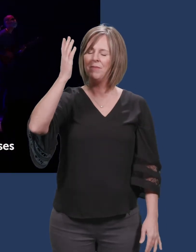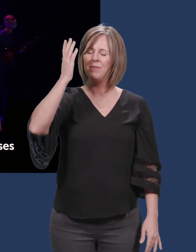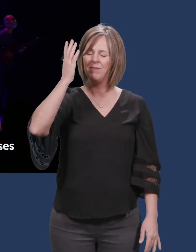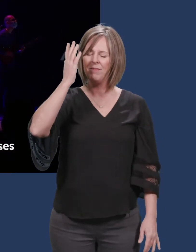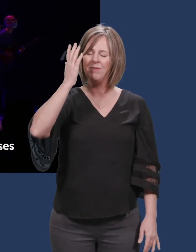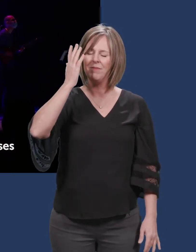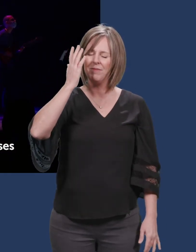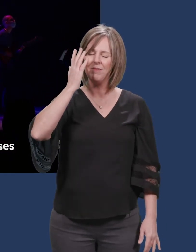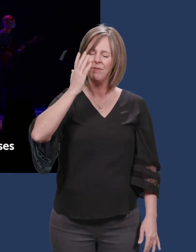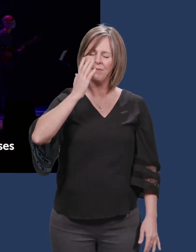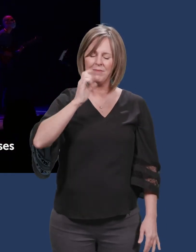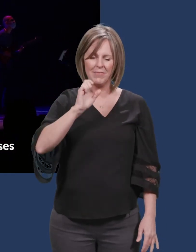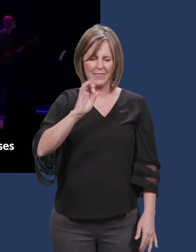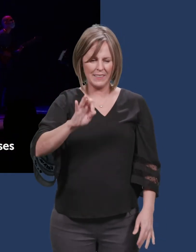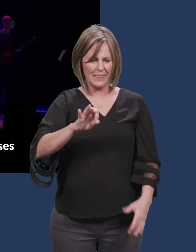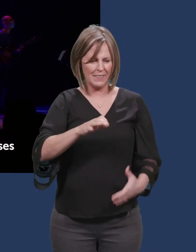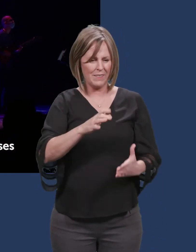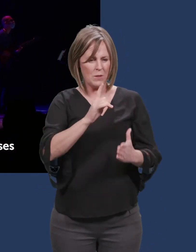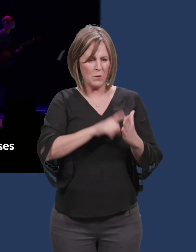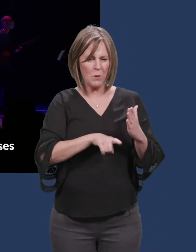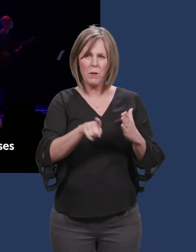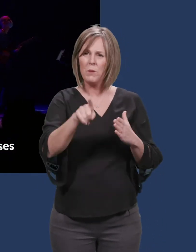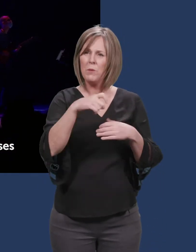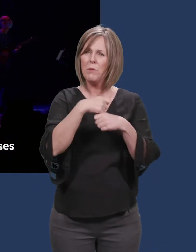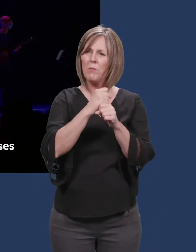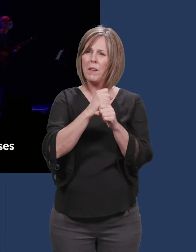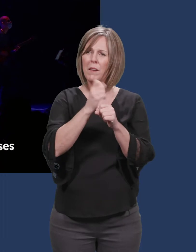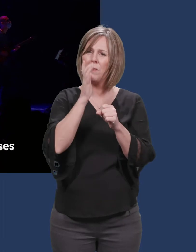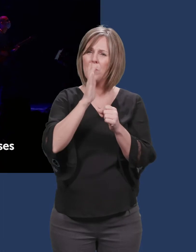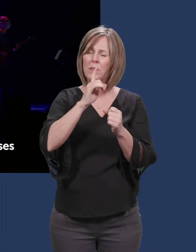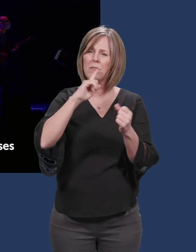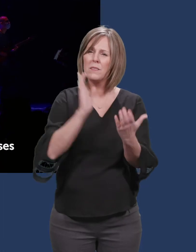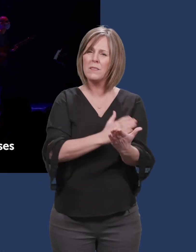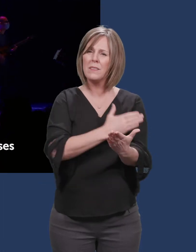If creation sings your praises so